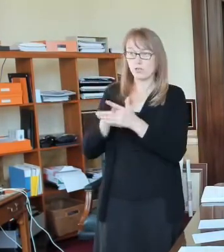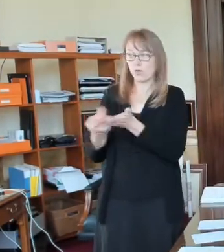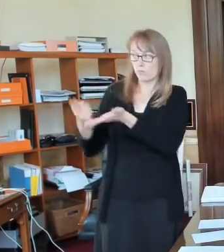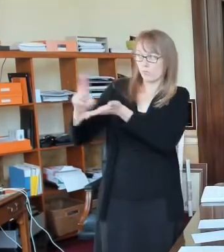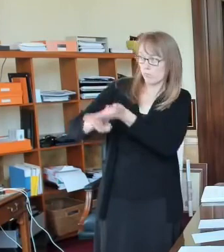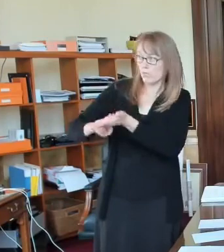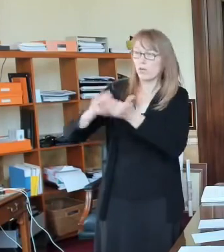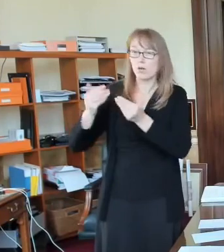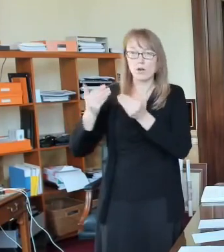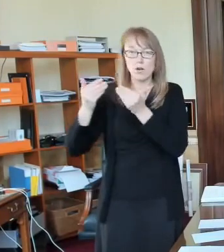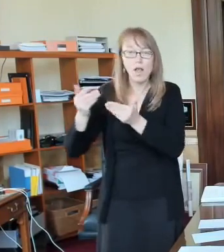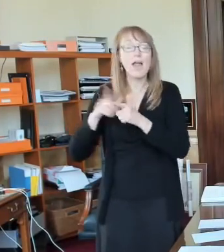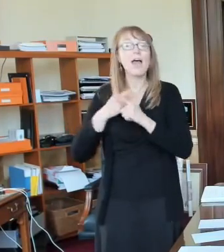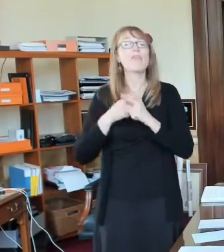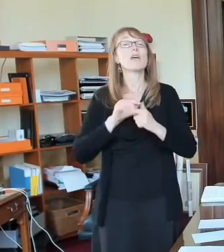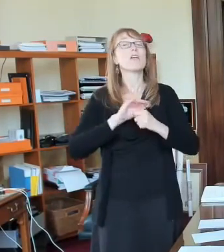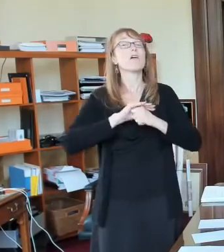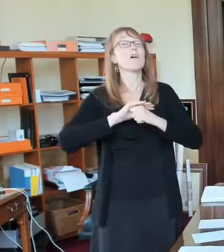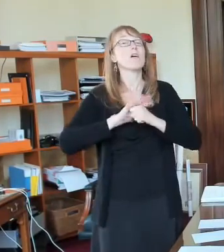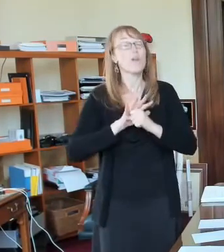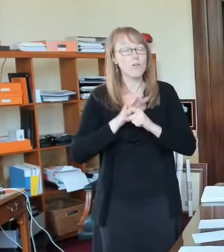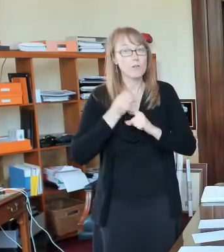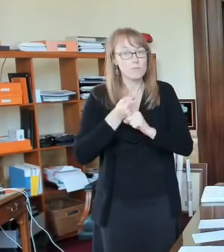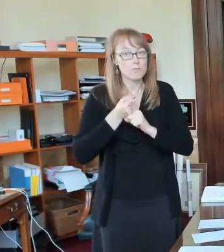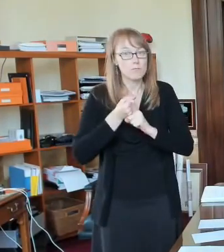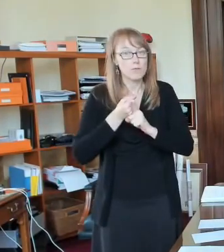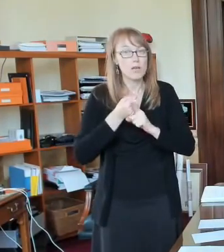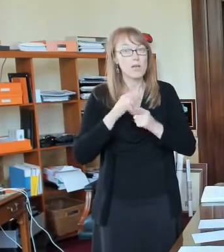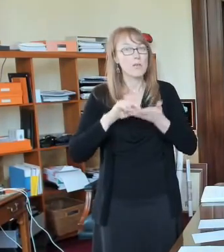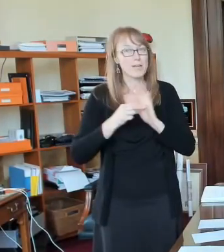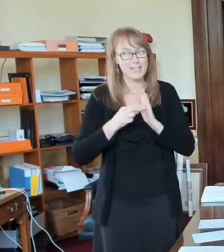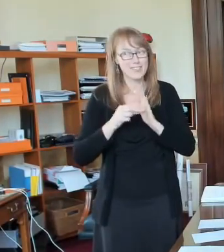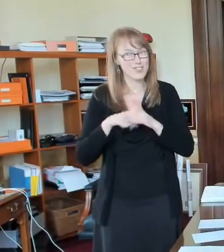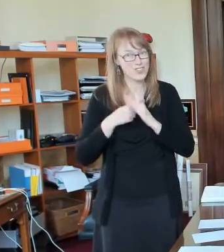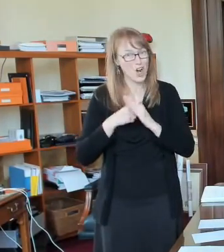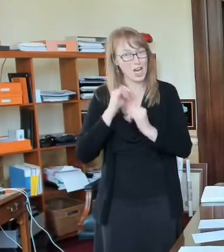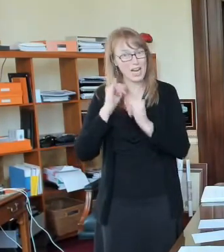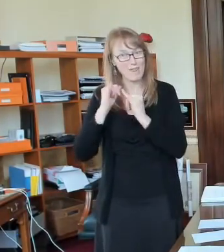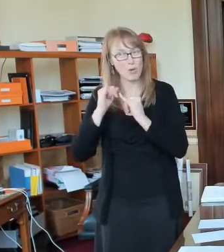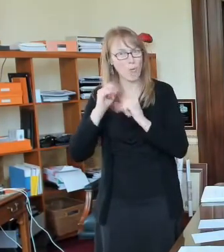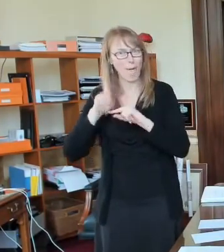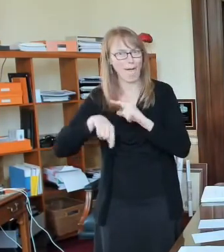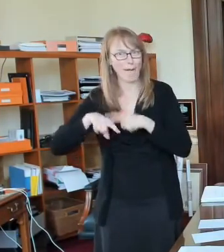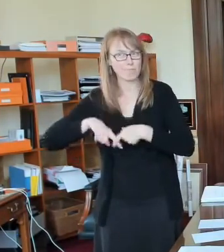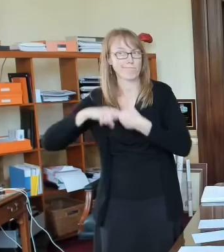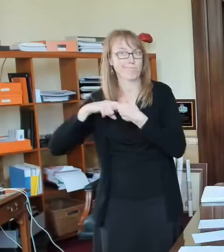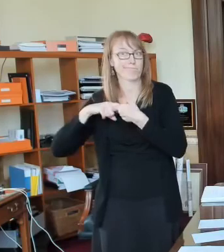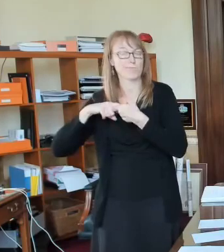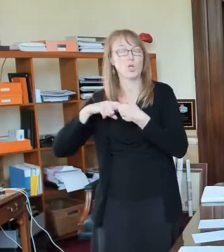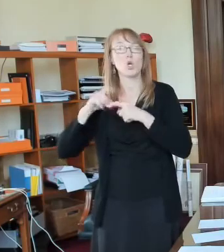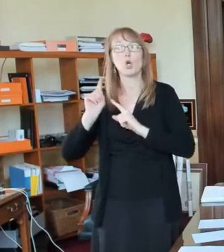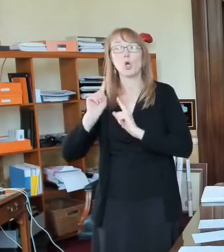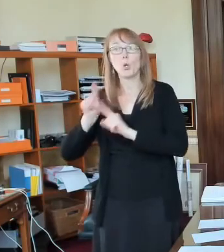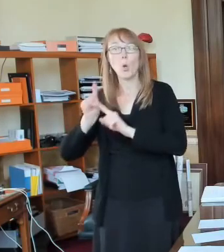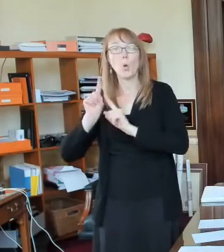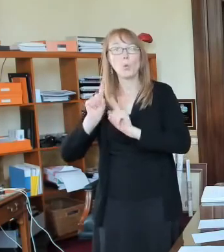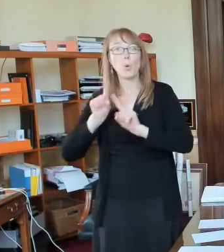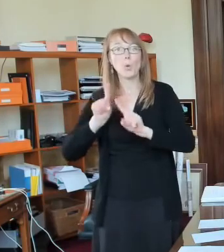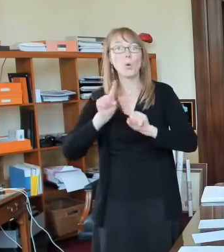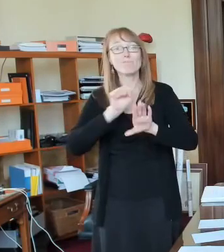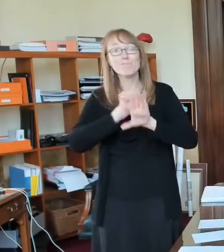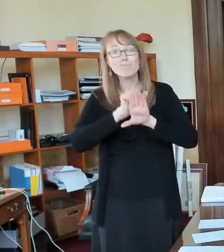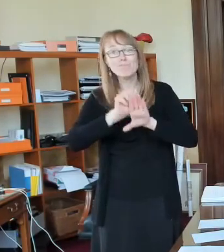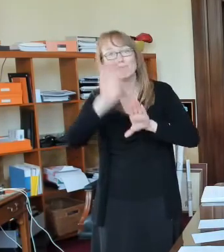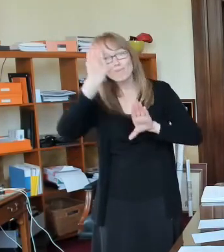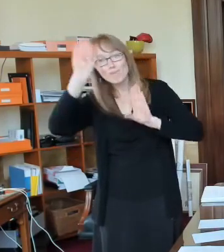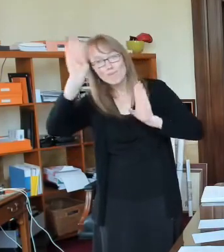one could interview and no one could go out and knock on doors and all those kinds of things, so it was delayed by that. But